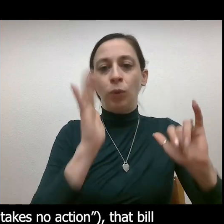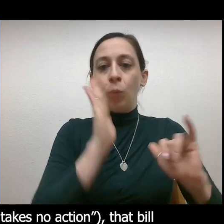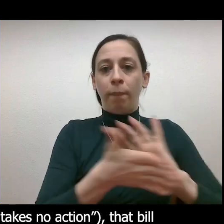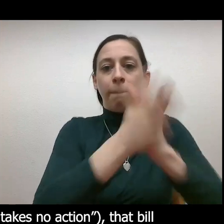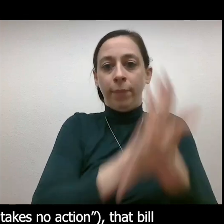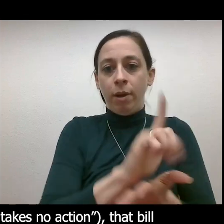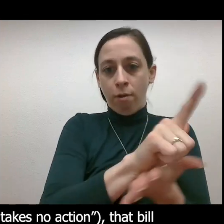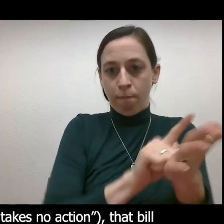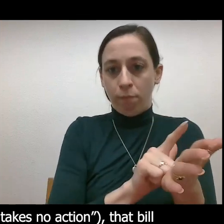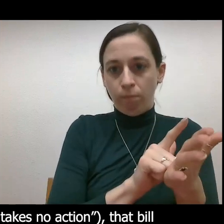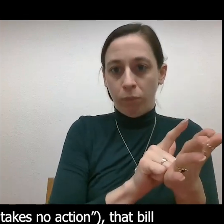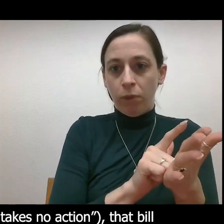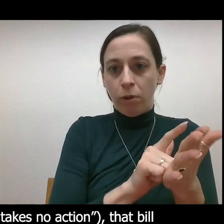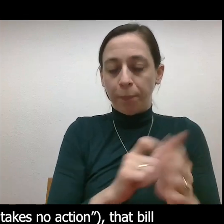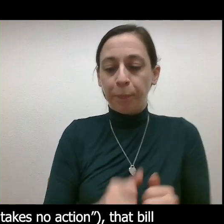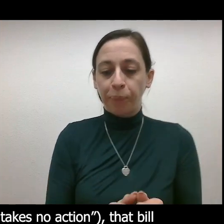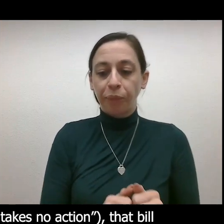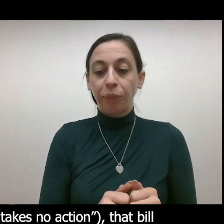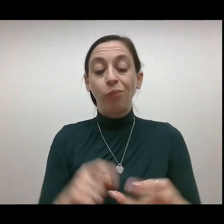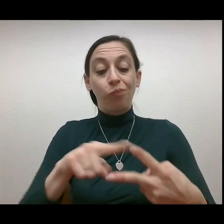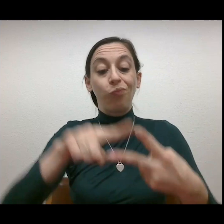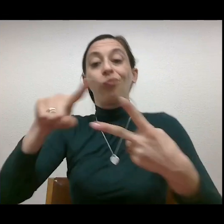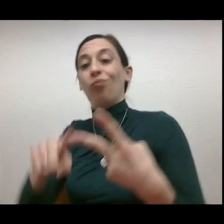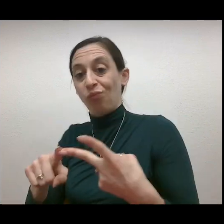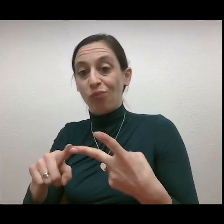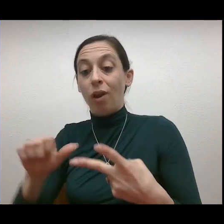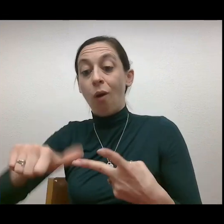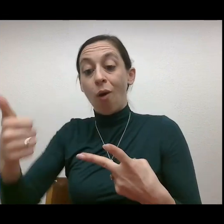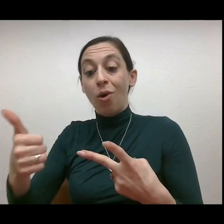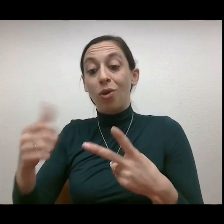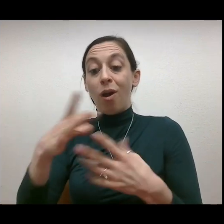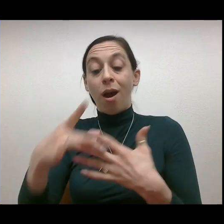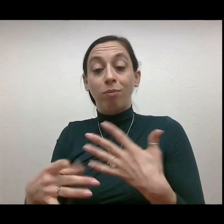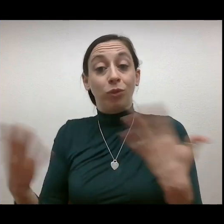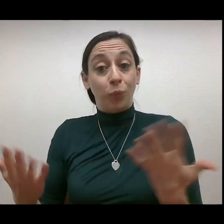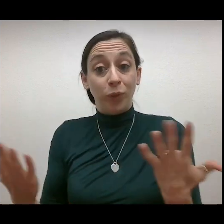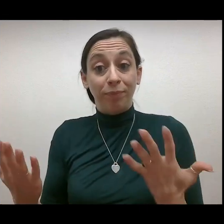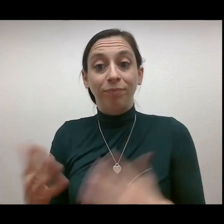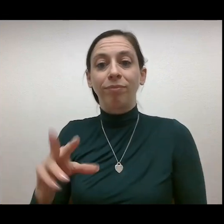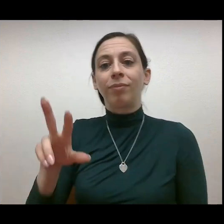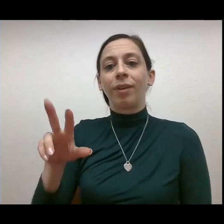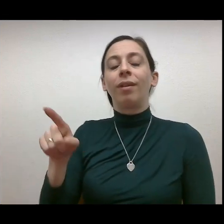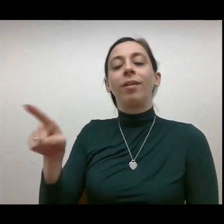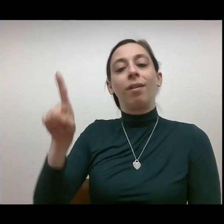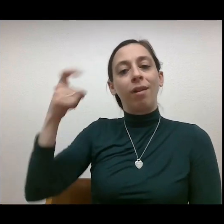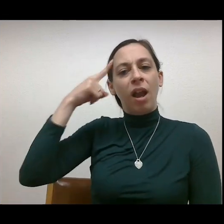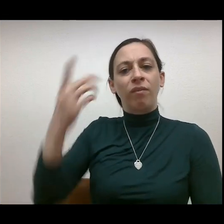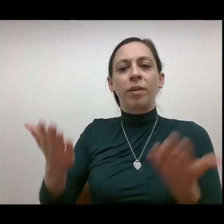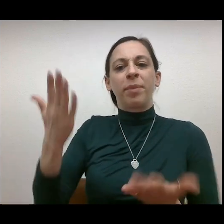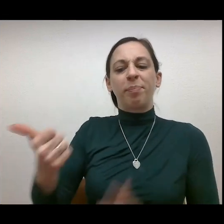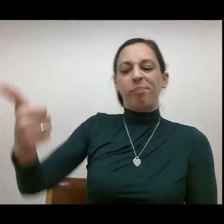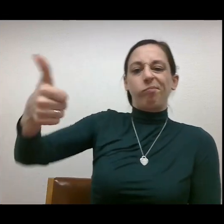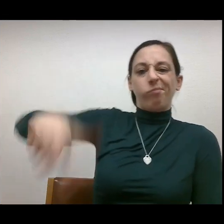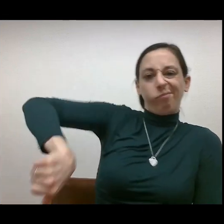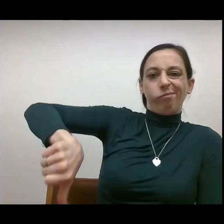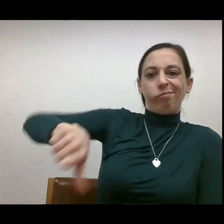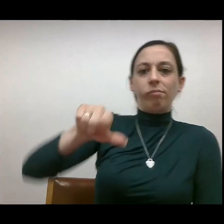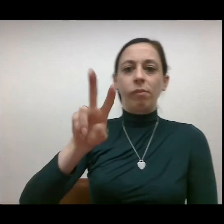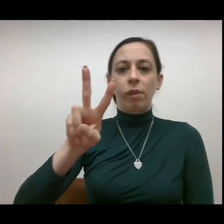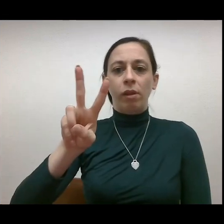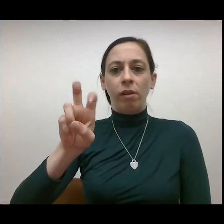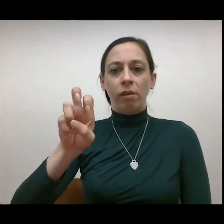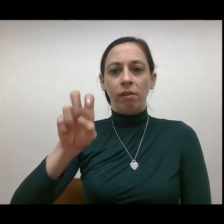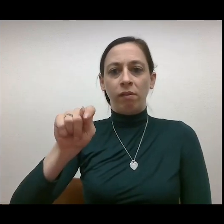Either way, if he signs it or leaves it, which means to take no action, it becomes a law. The other option is that the governor decides